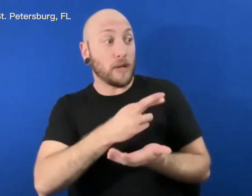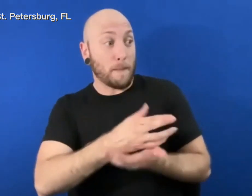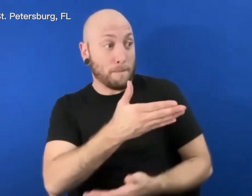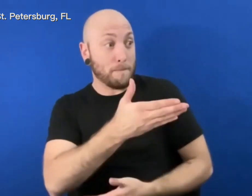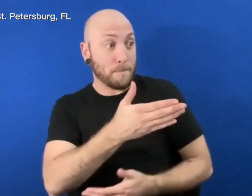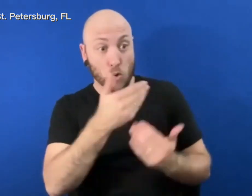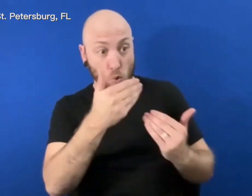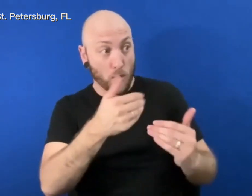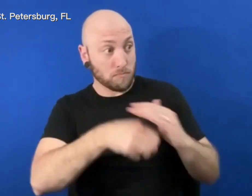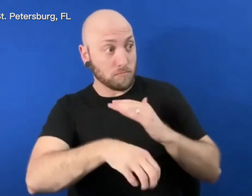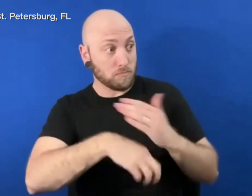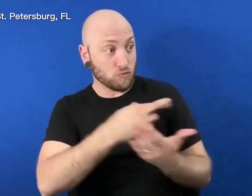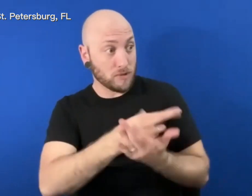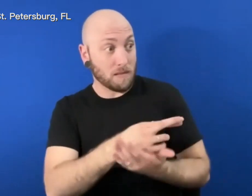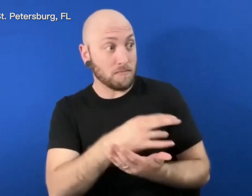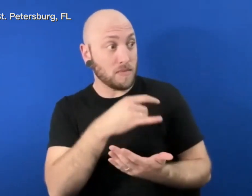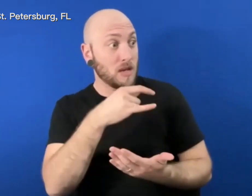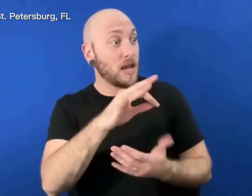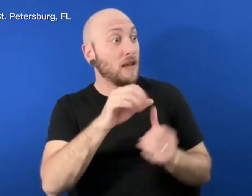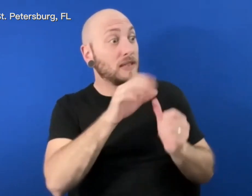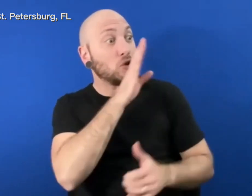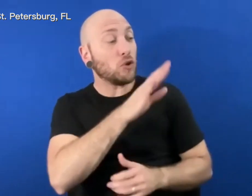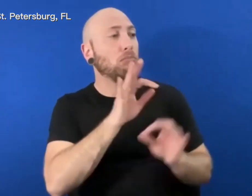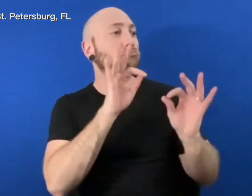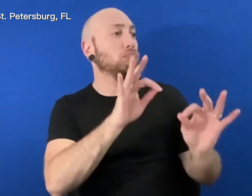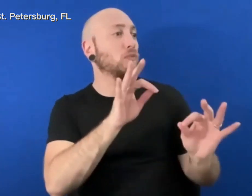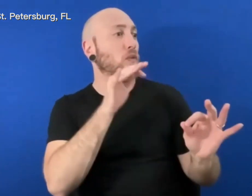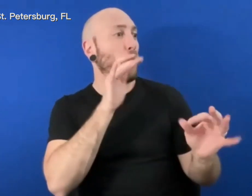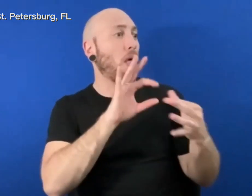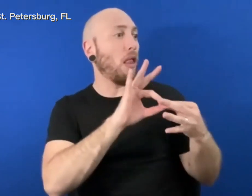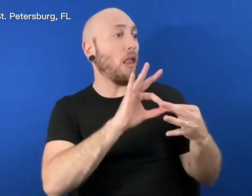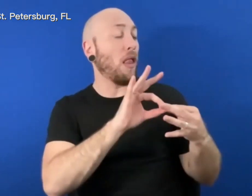do whatever it takes. You have my word. And I don't blame you for,